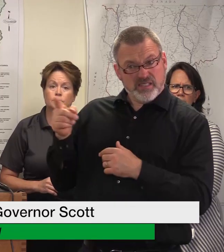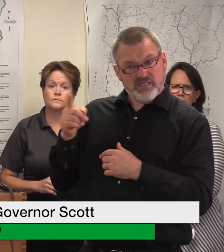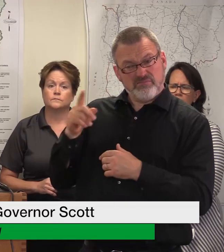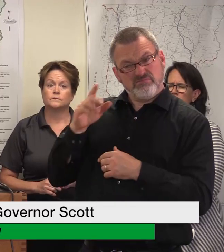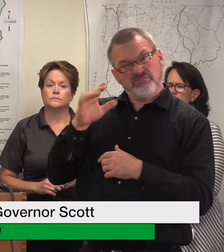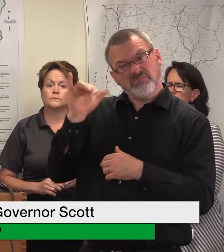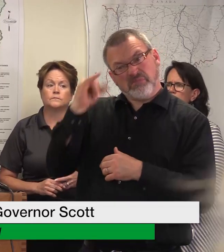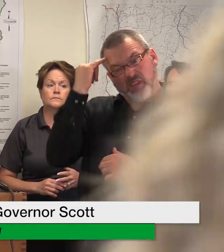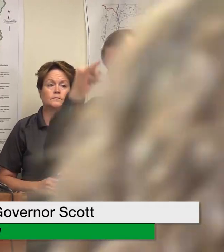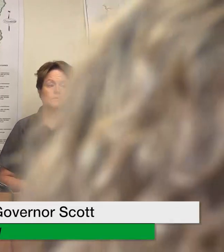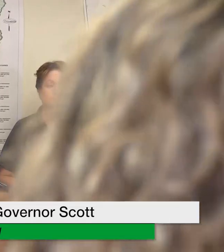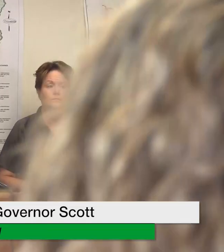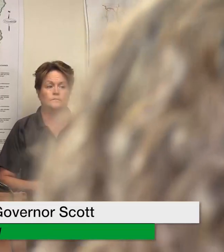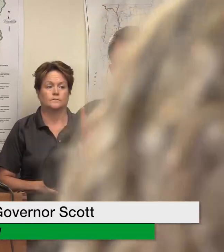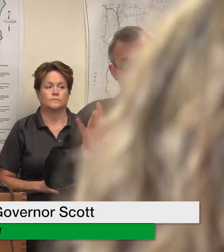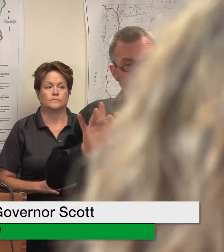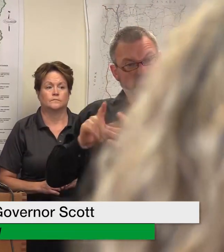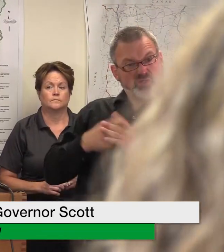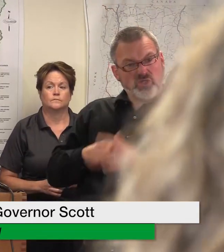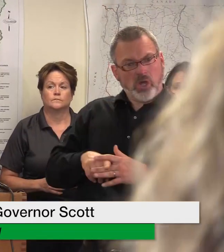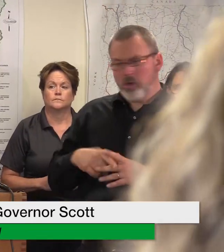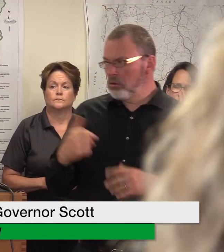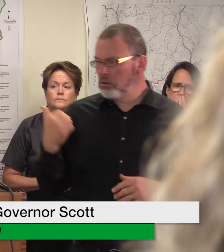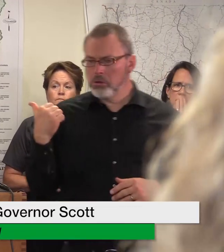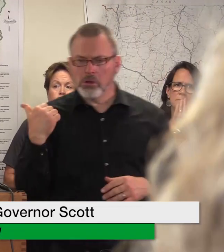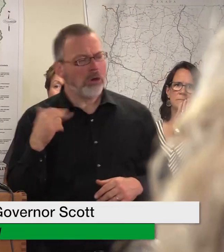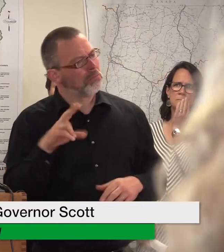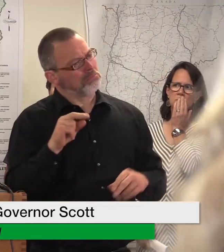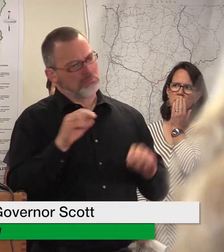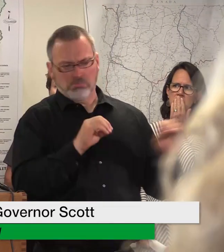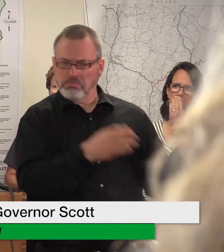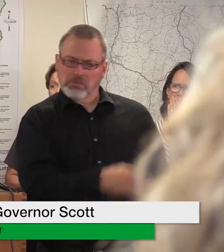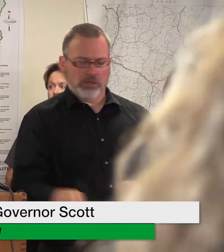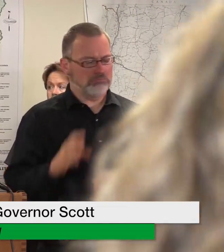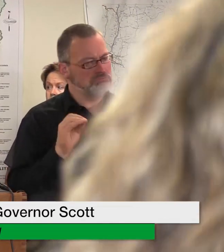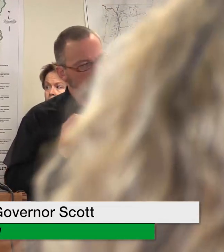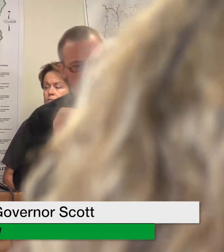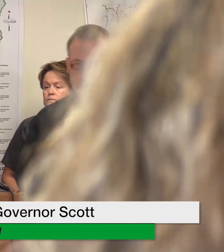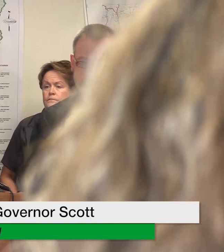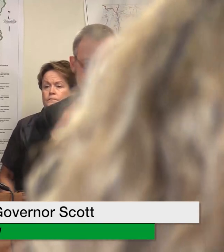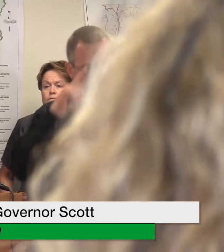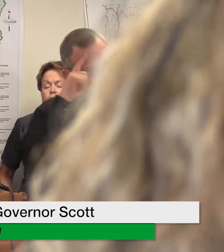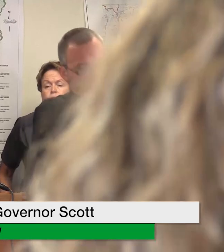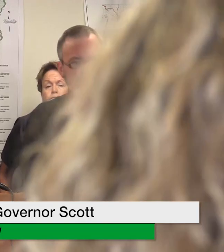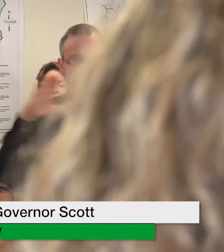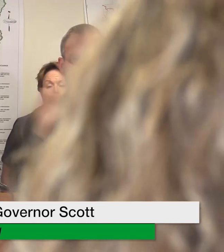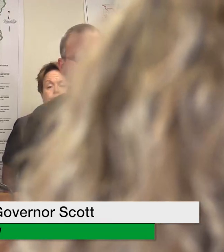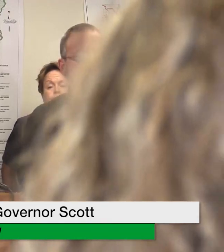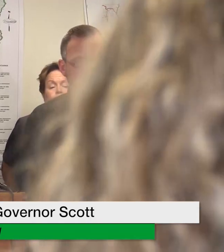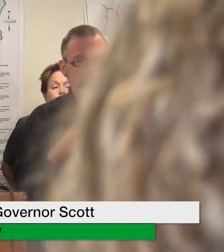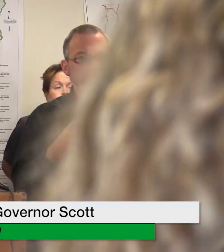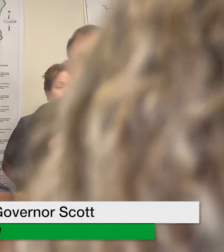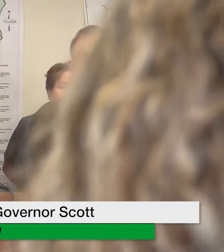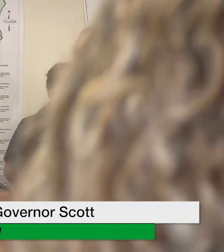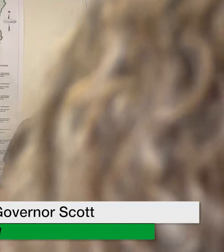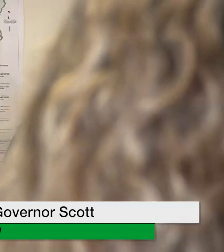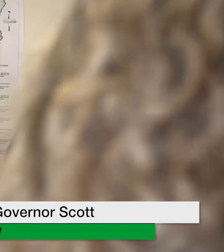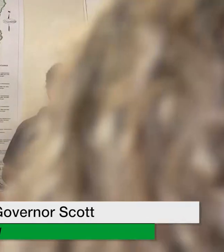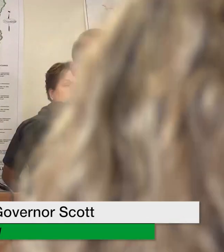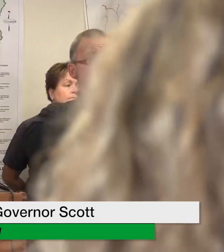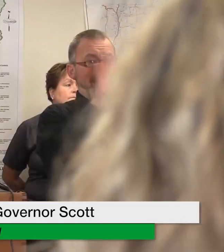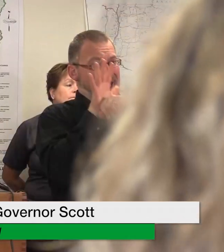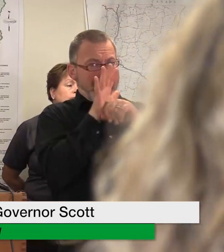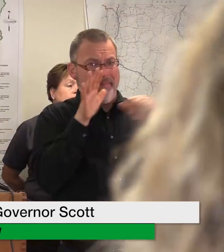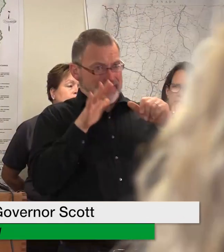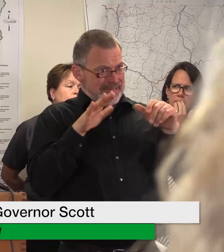of. We found during the pandemic that didn't get us the outcomes we'd hoped, and actually